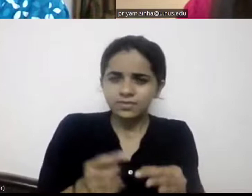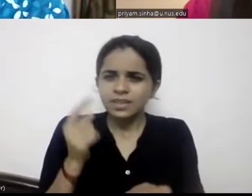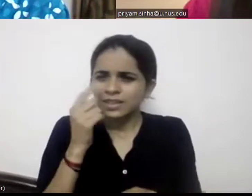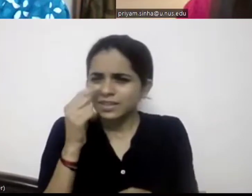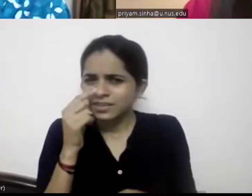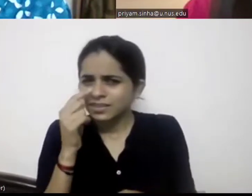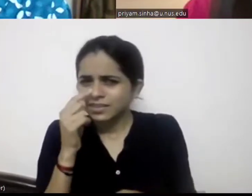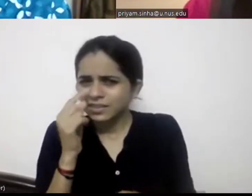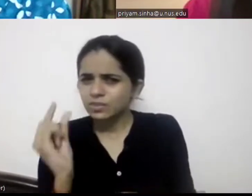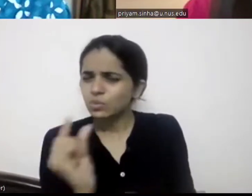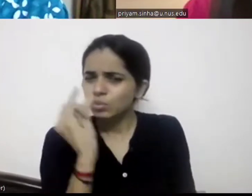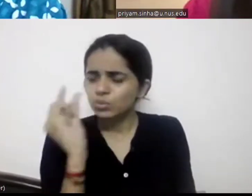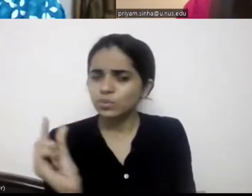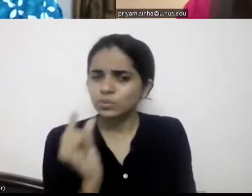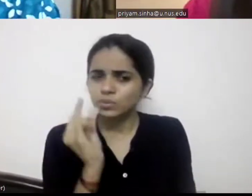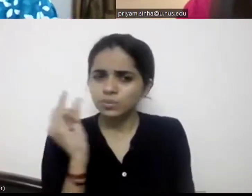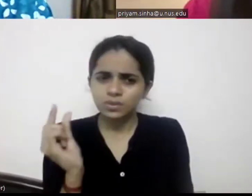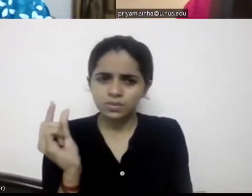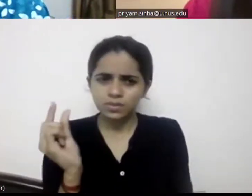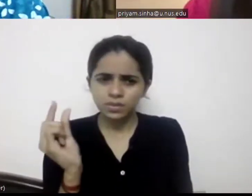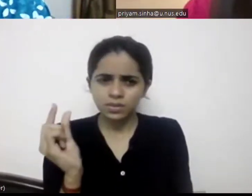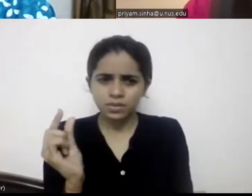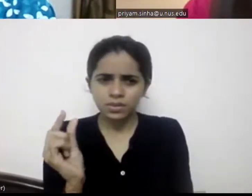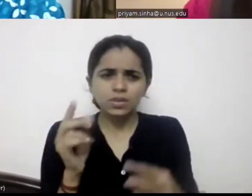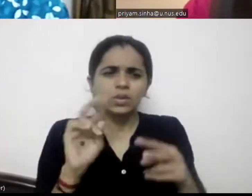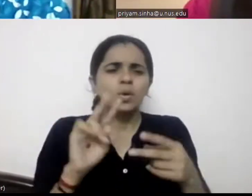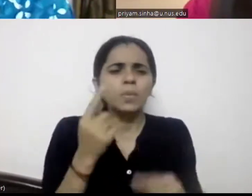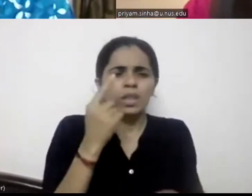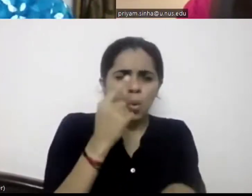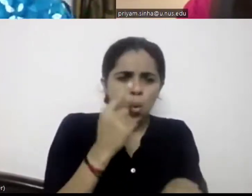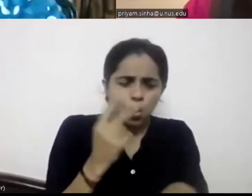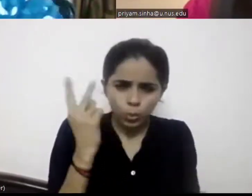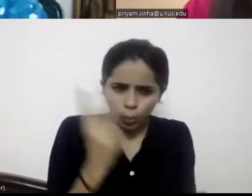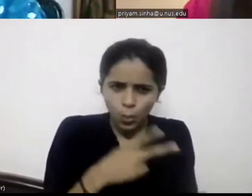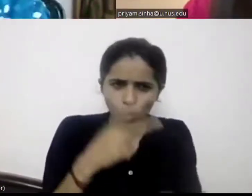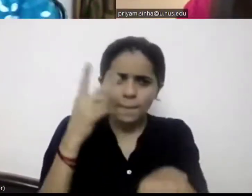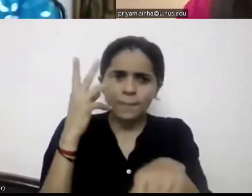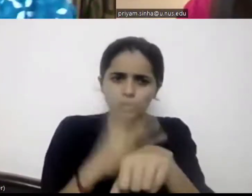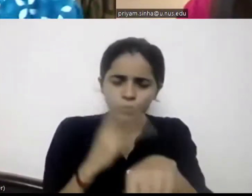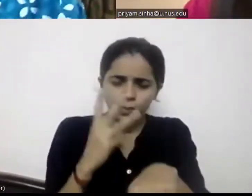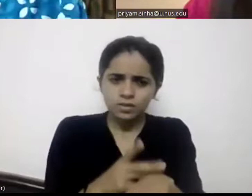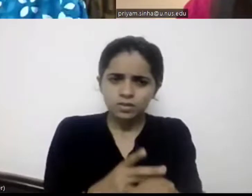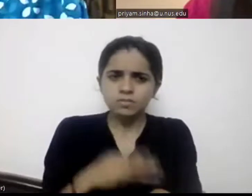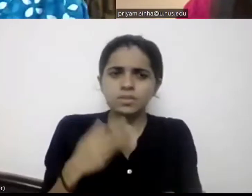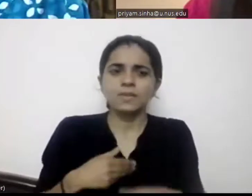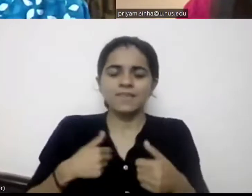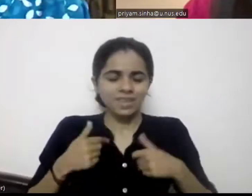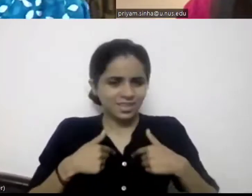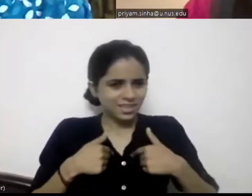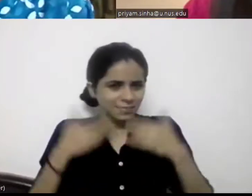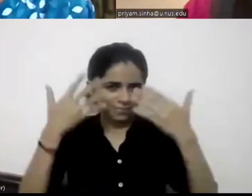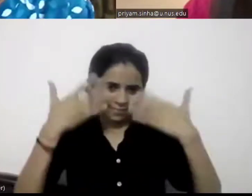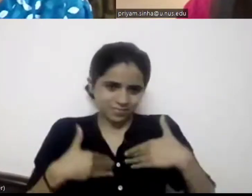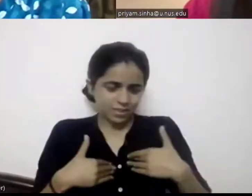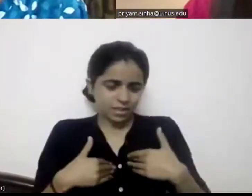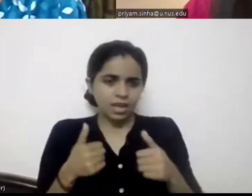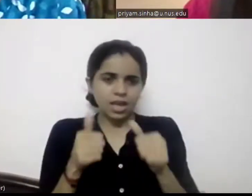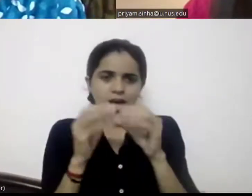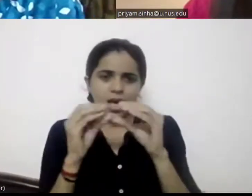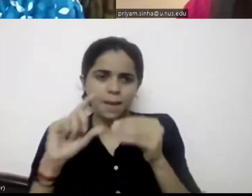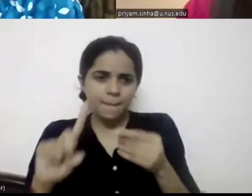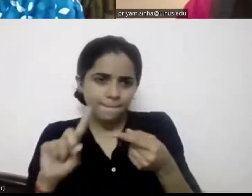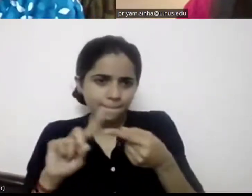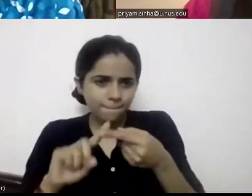they used I think twice or thrice that we are all also able-bodied. So it is either Ria and